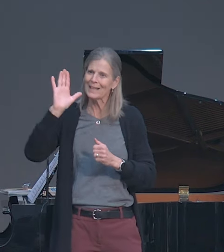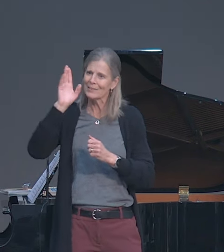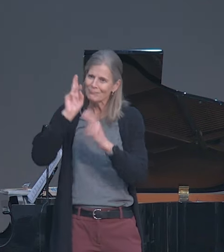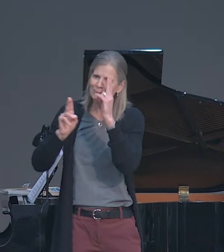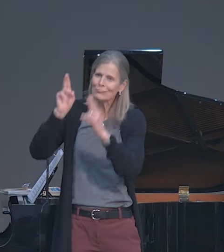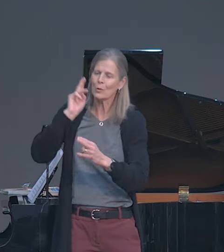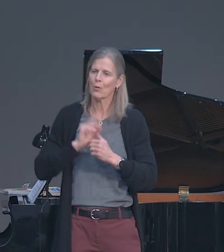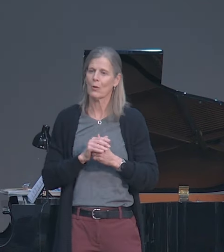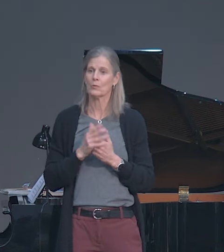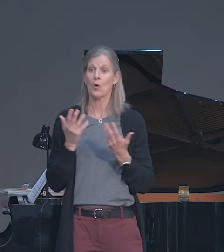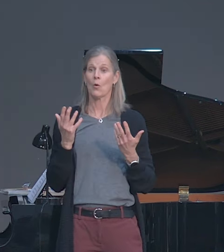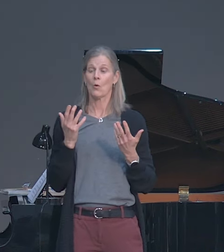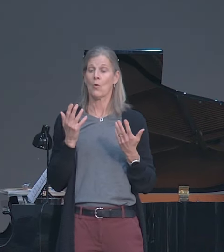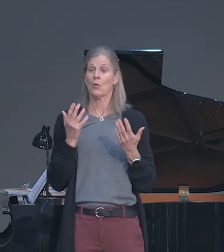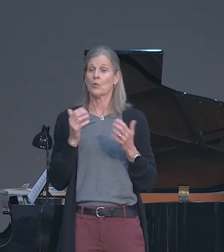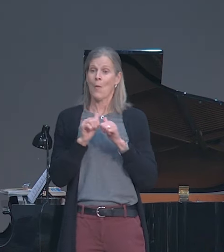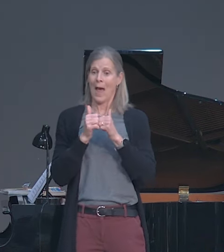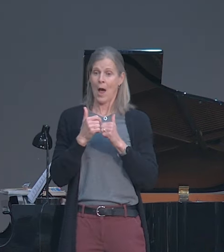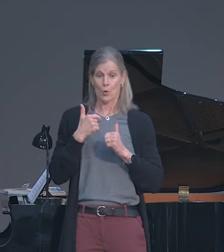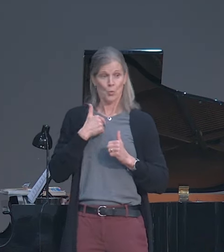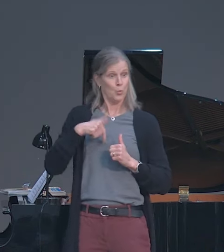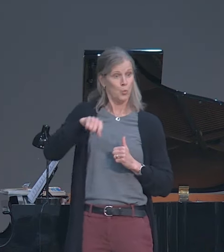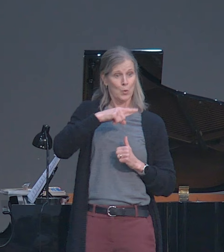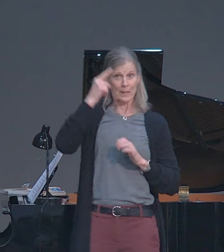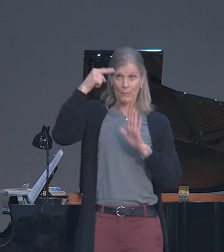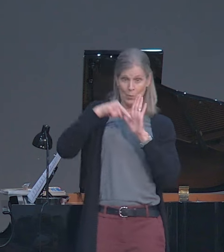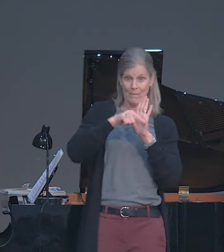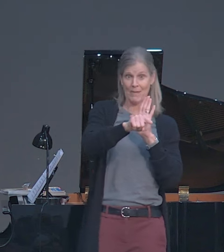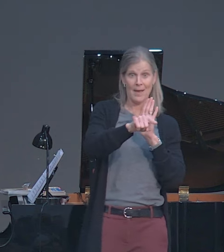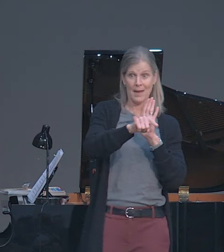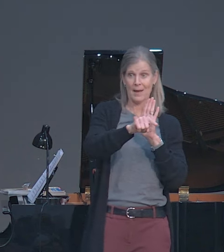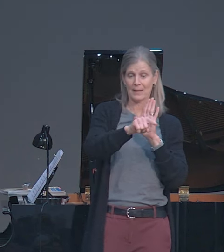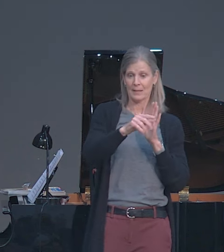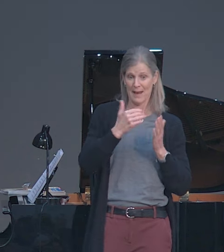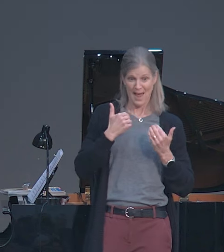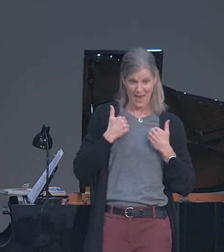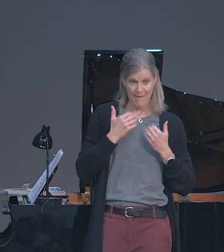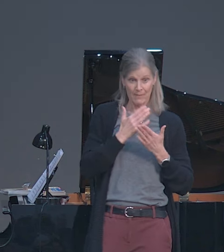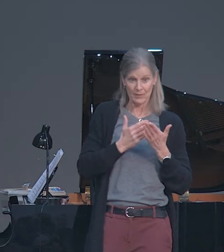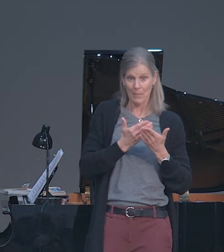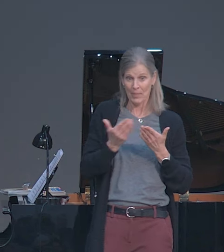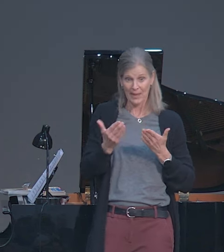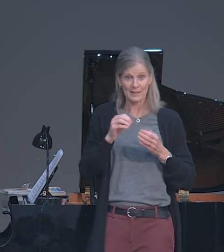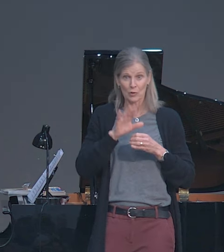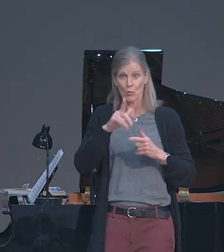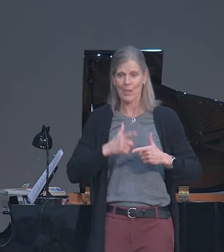change for you to reflect Christ and to glorify Him in your life personally?